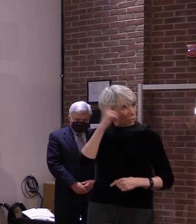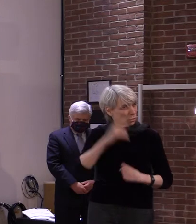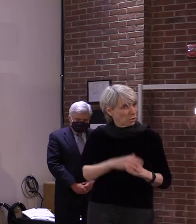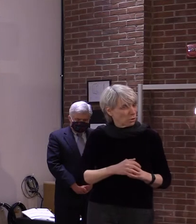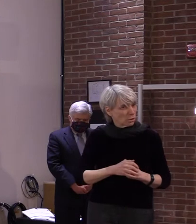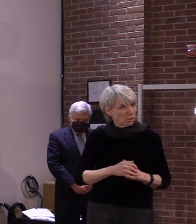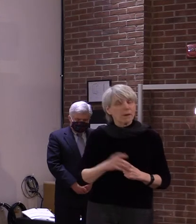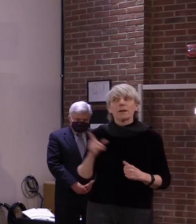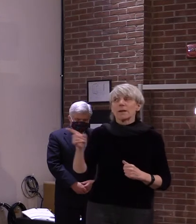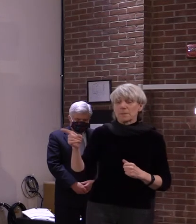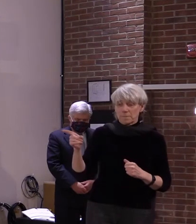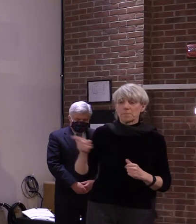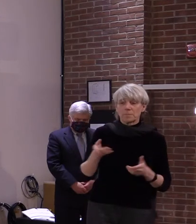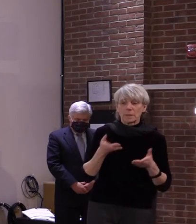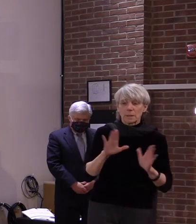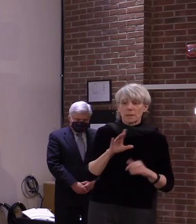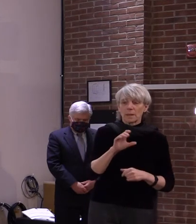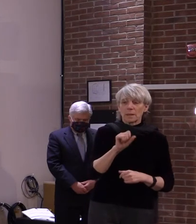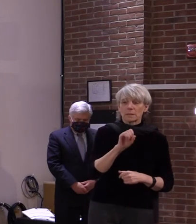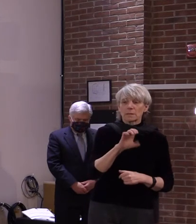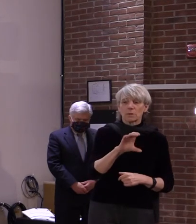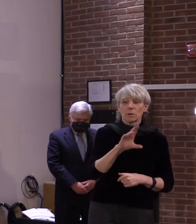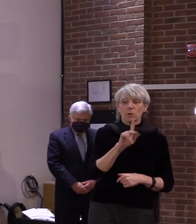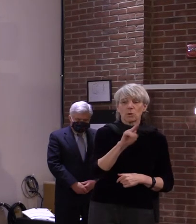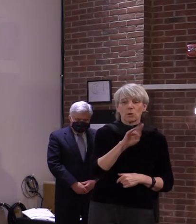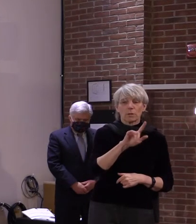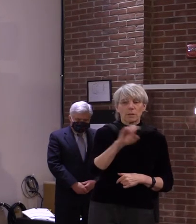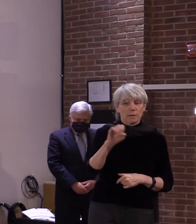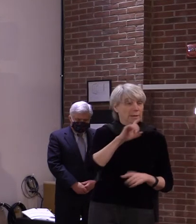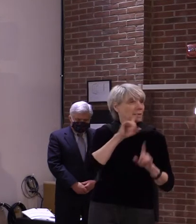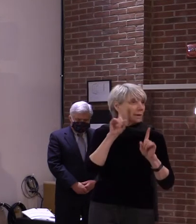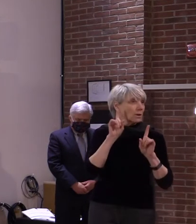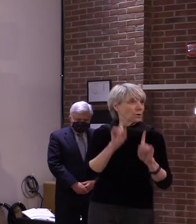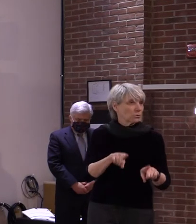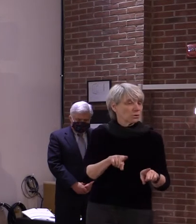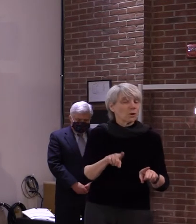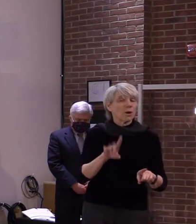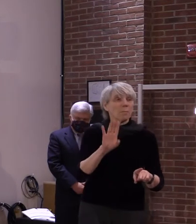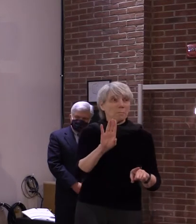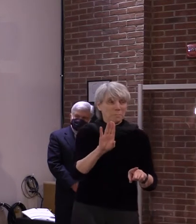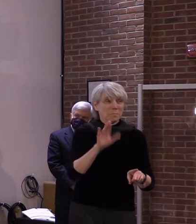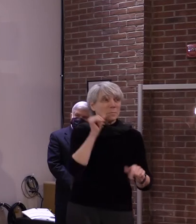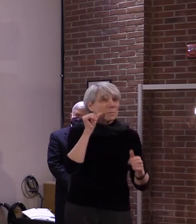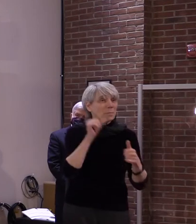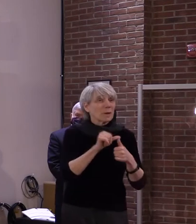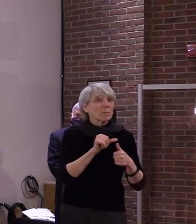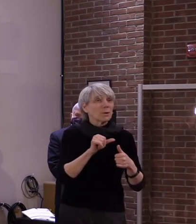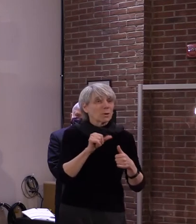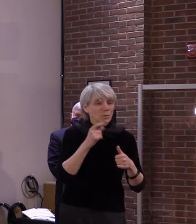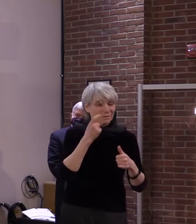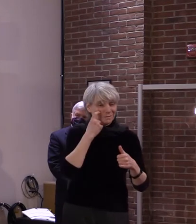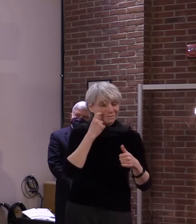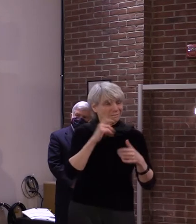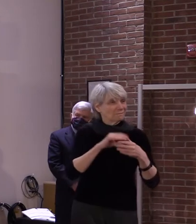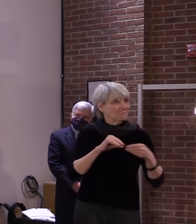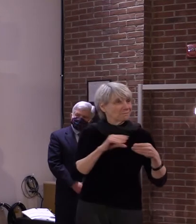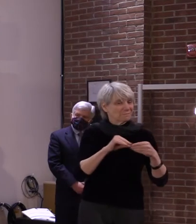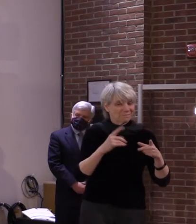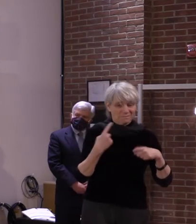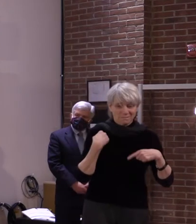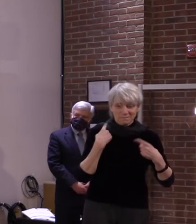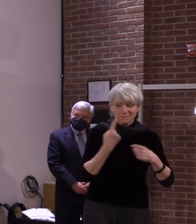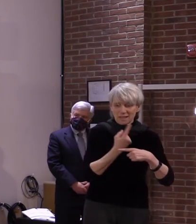let secretary clearly answer this but i i just wanted to reiterate some of what we've talked about over the last couple of